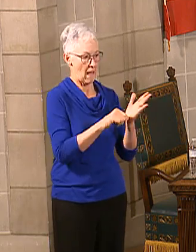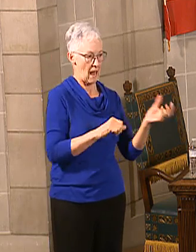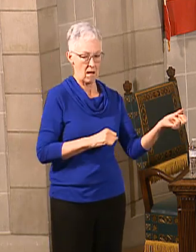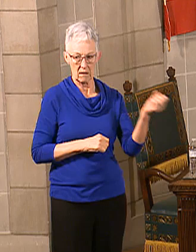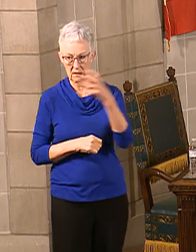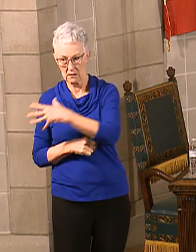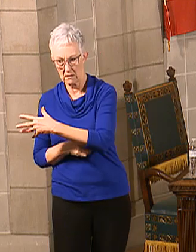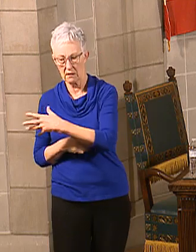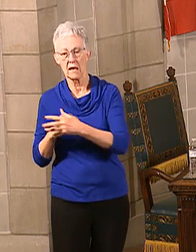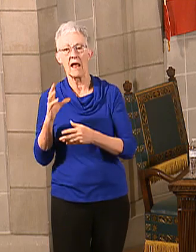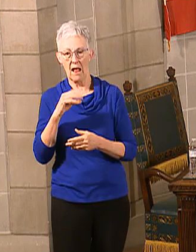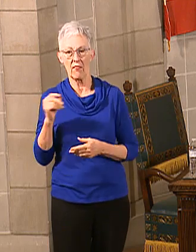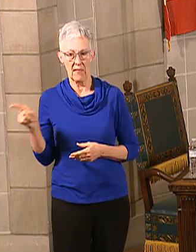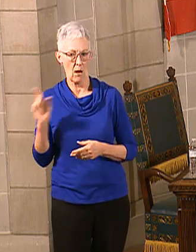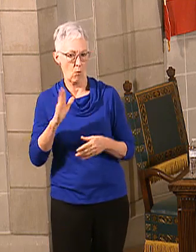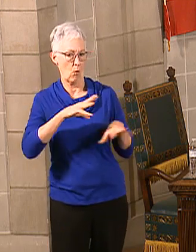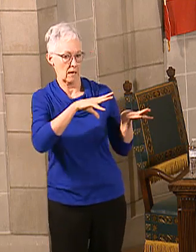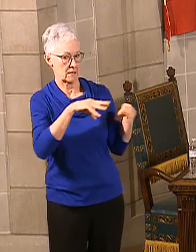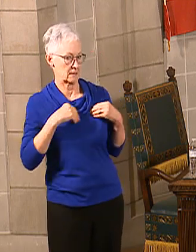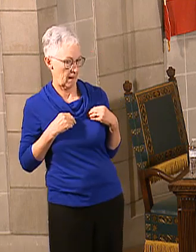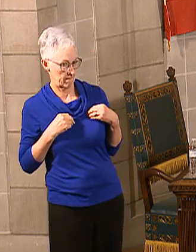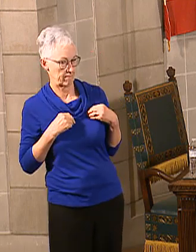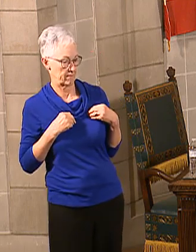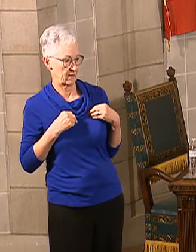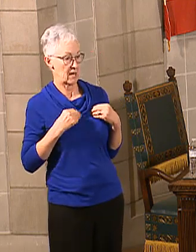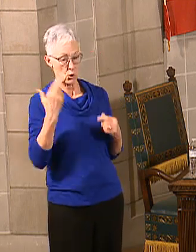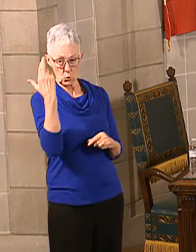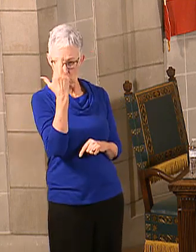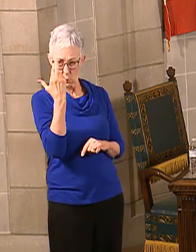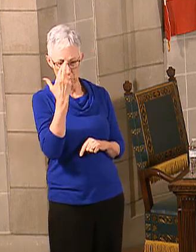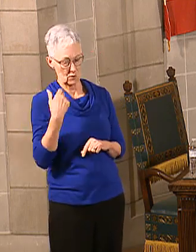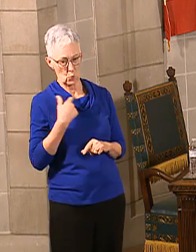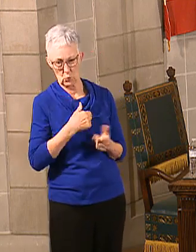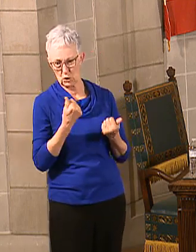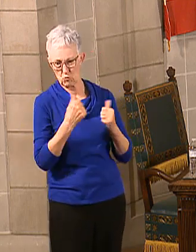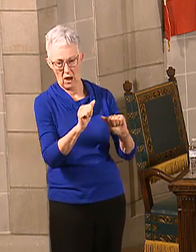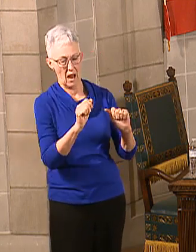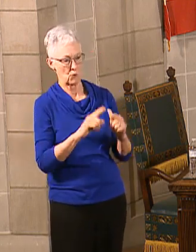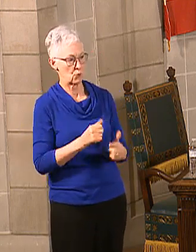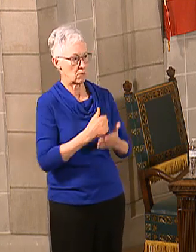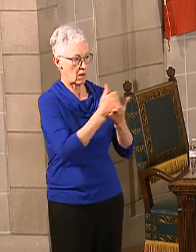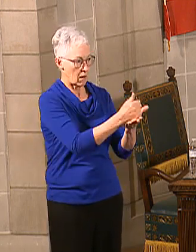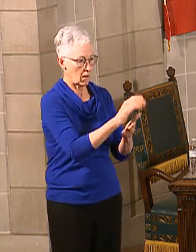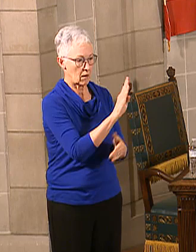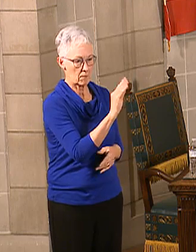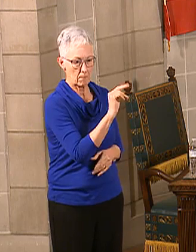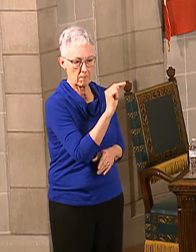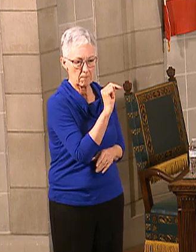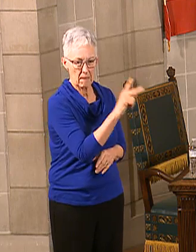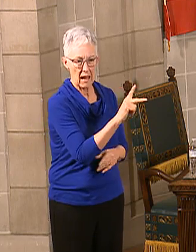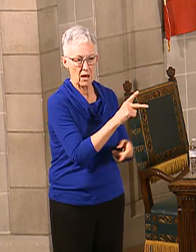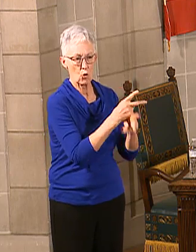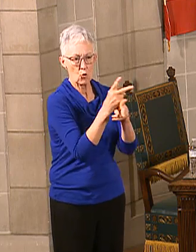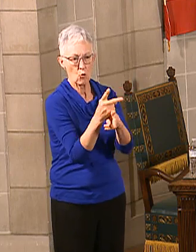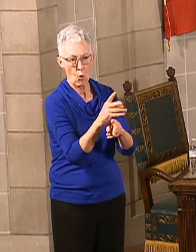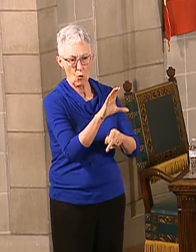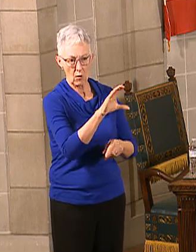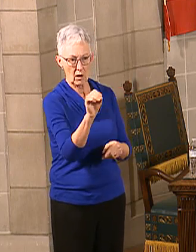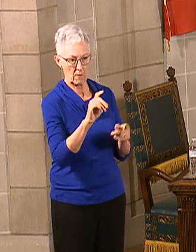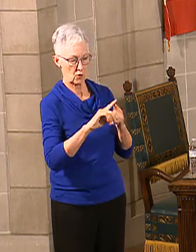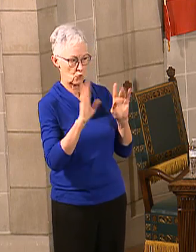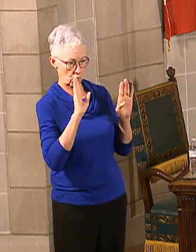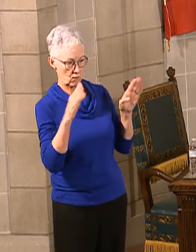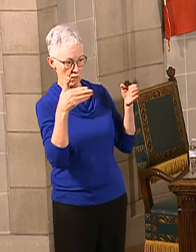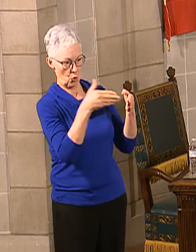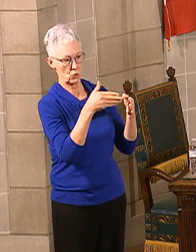all in the spirit of helping banks, credit unions, installment loan companies focus on their customers